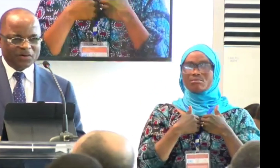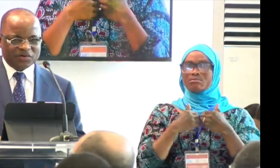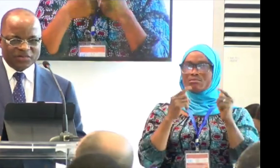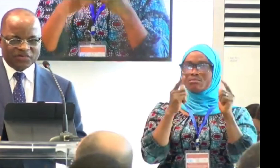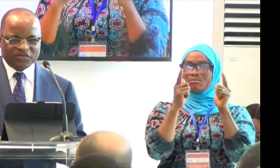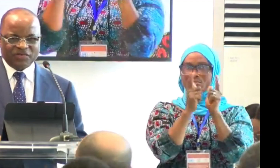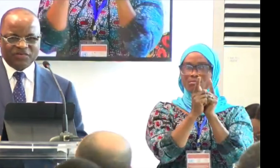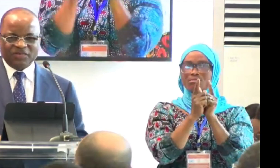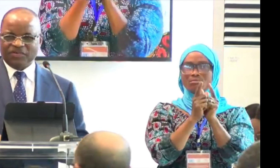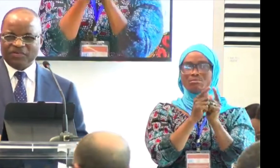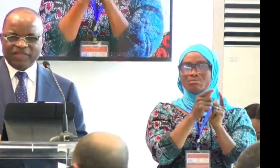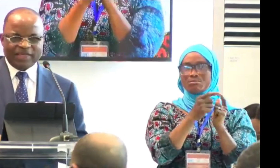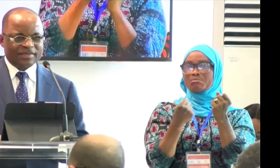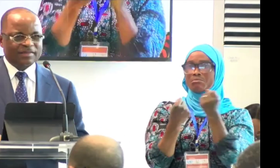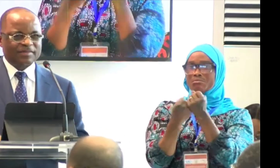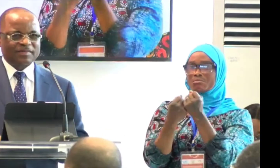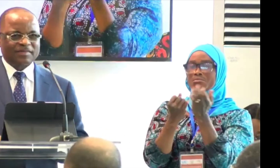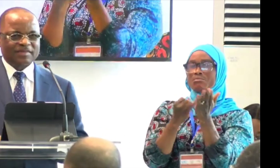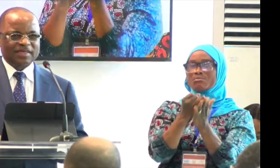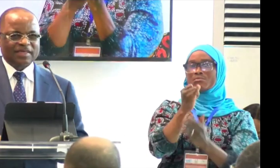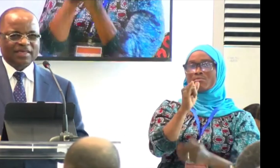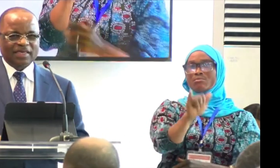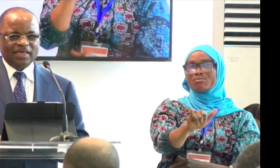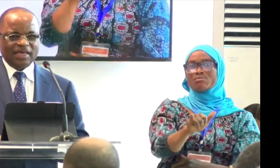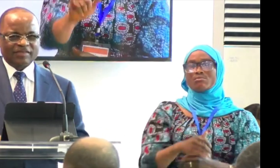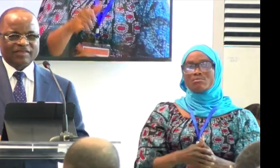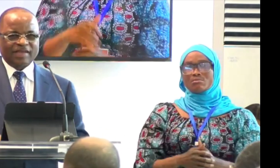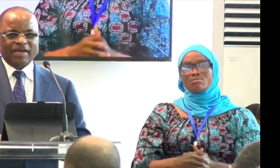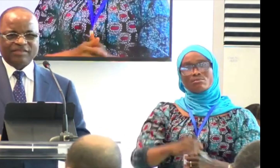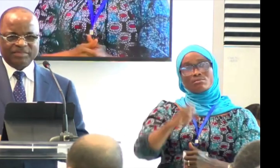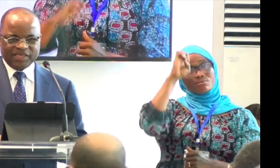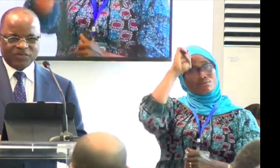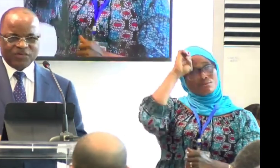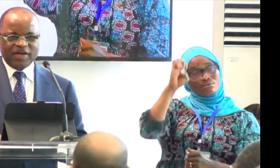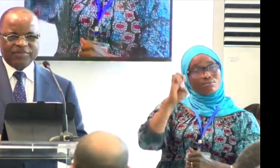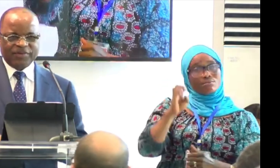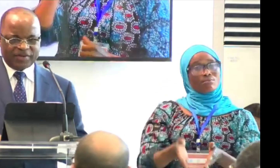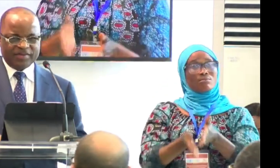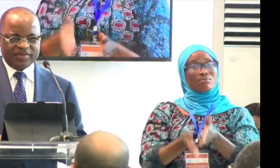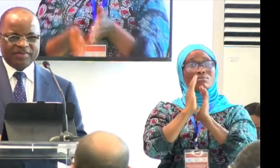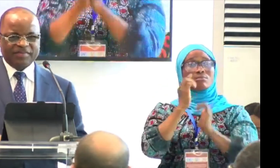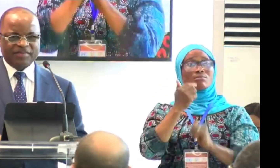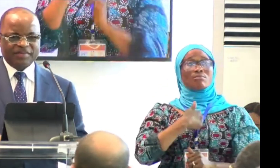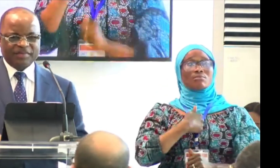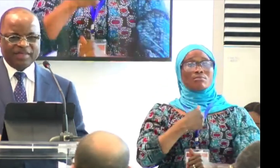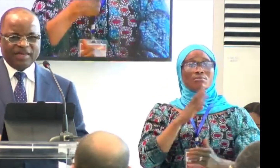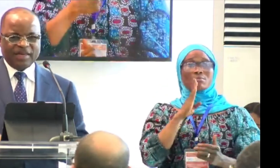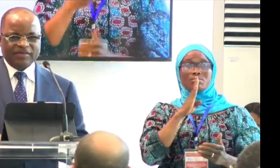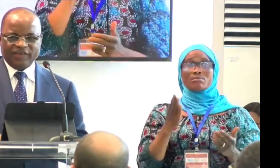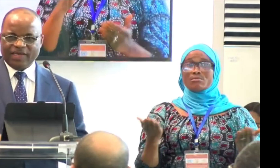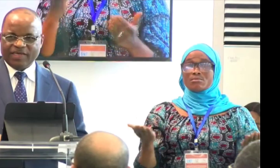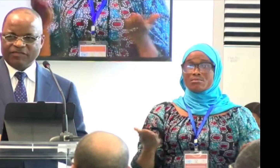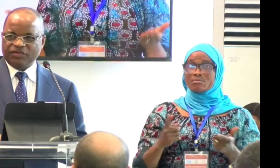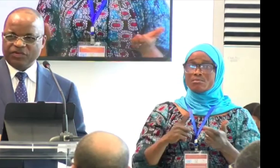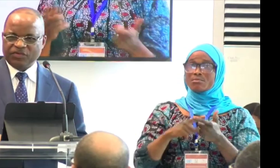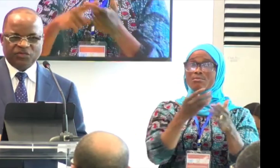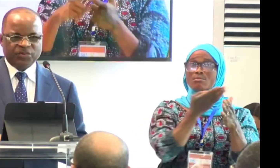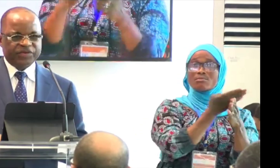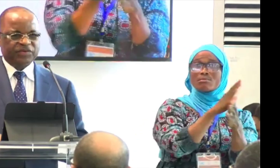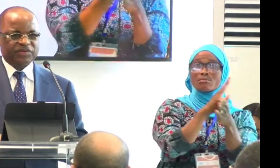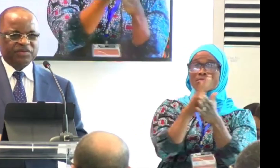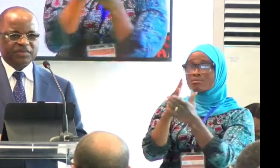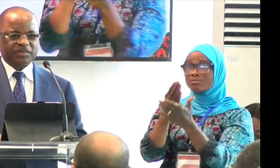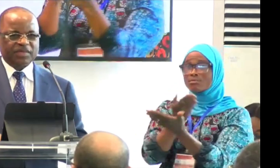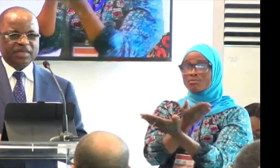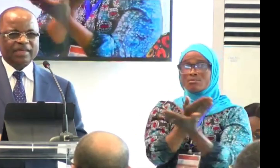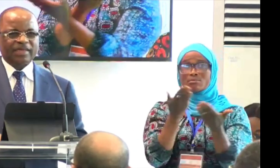made a contribution to that. He has asked me to come here and share his views with